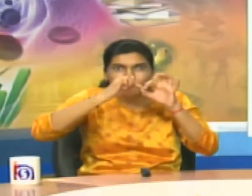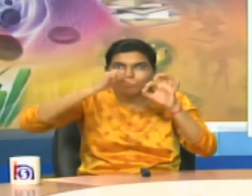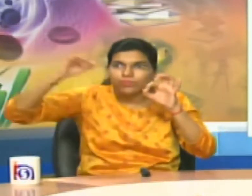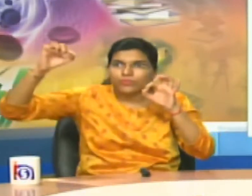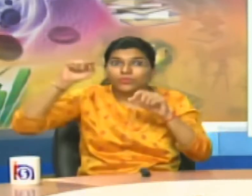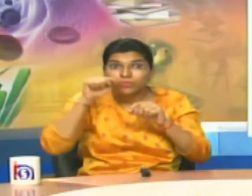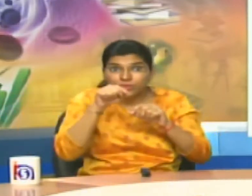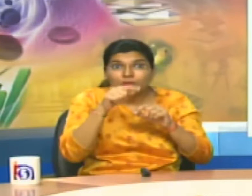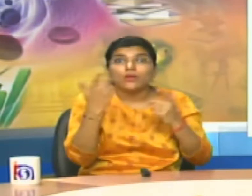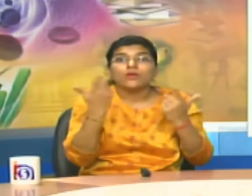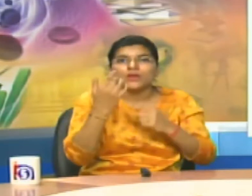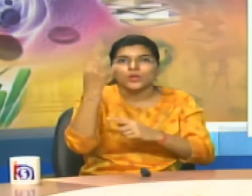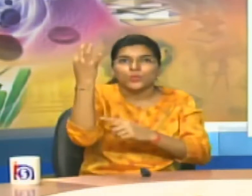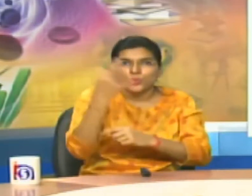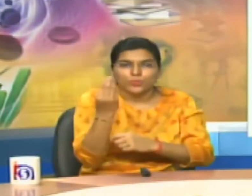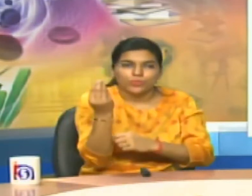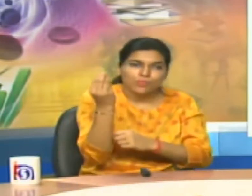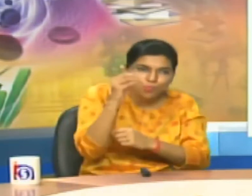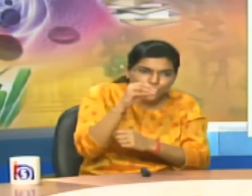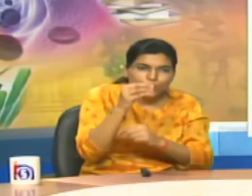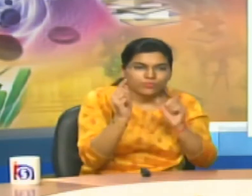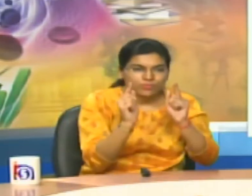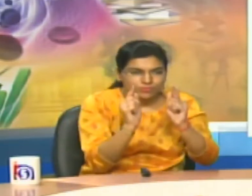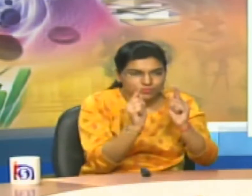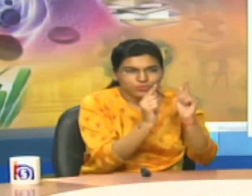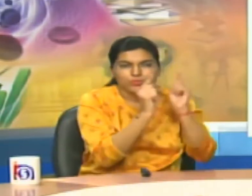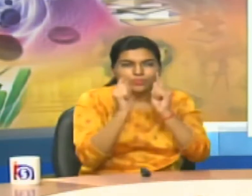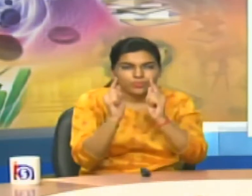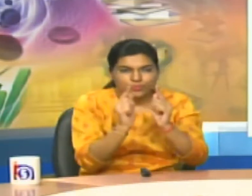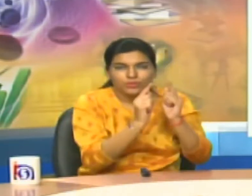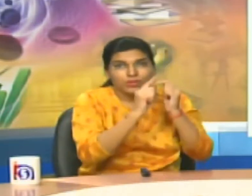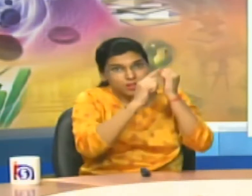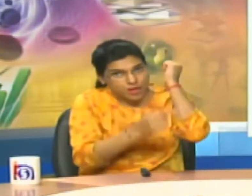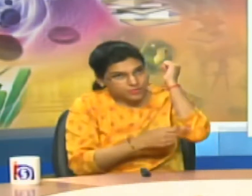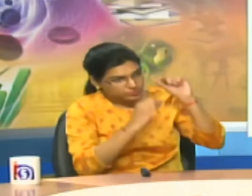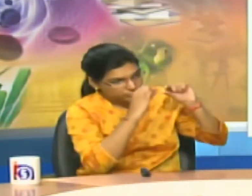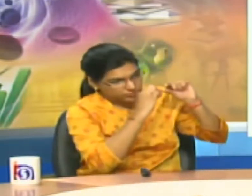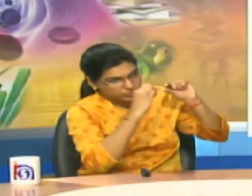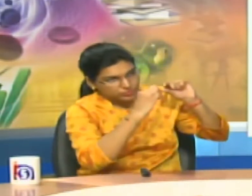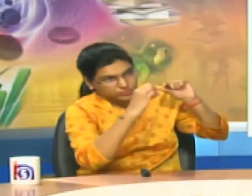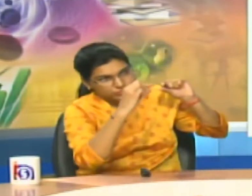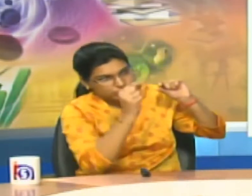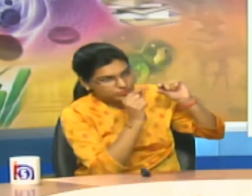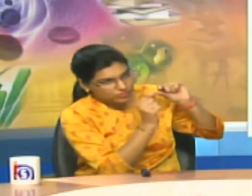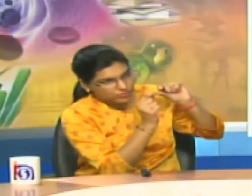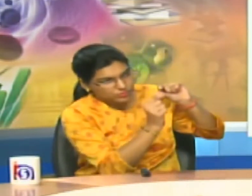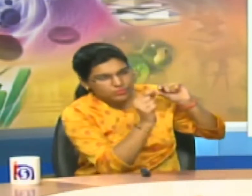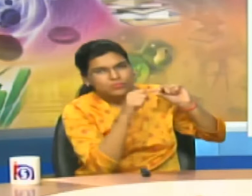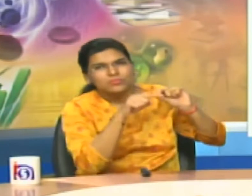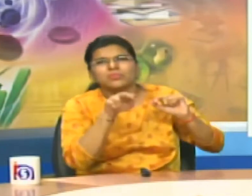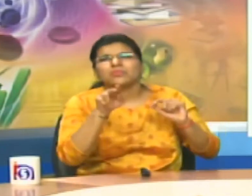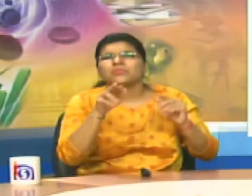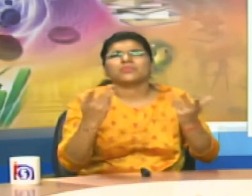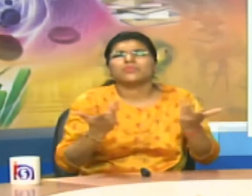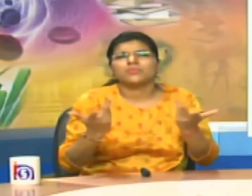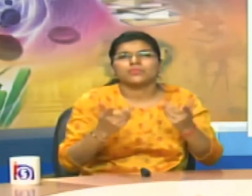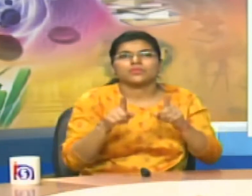As you can see on the screen, there is some arrow that we can put their names on the sheet.